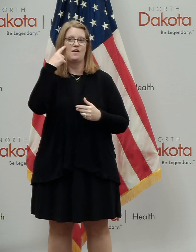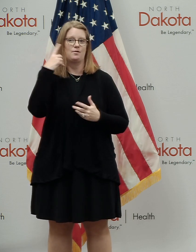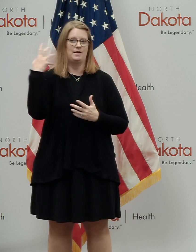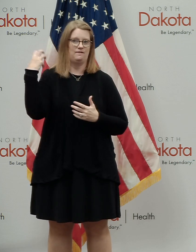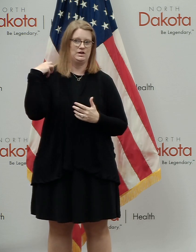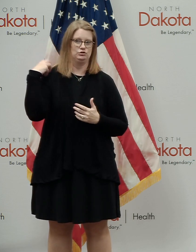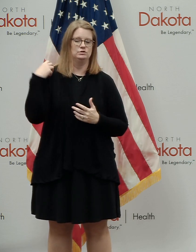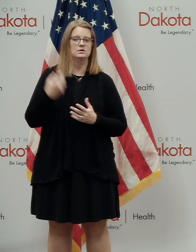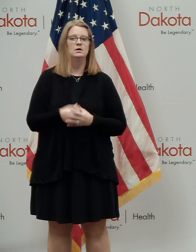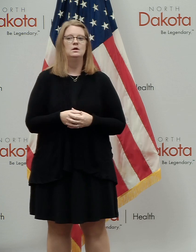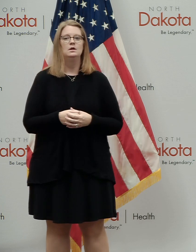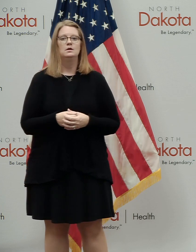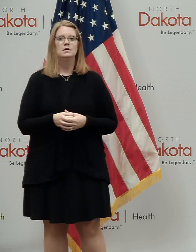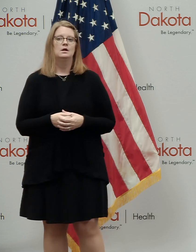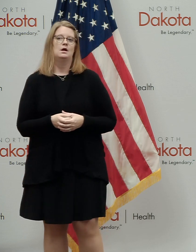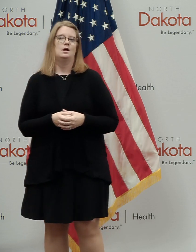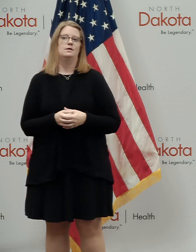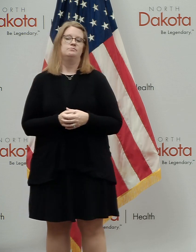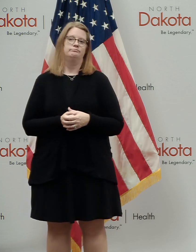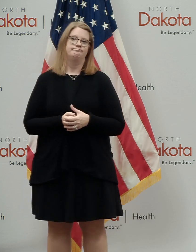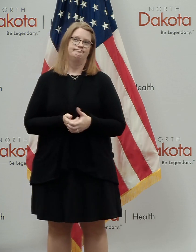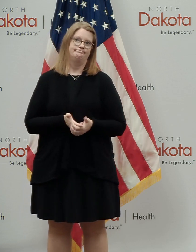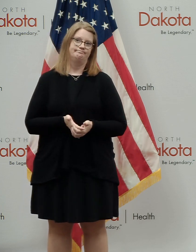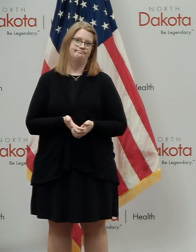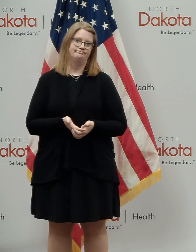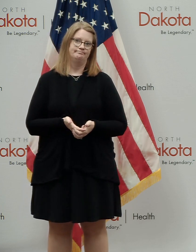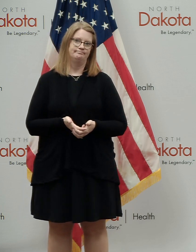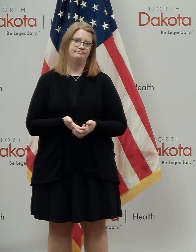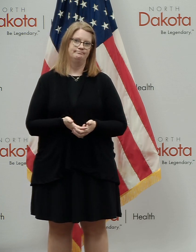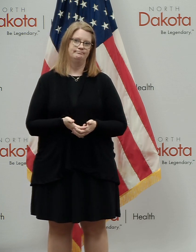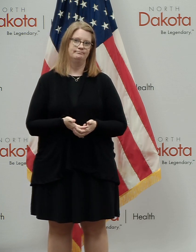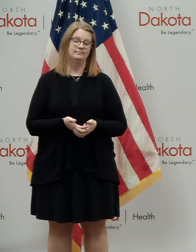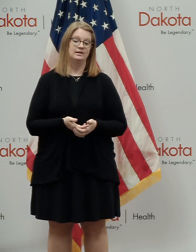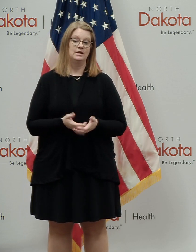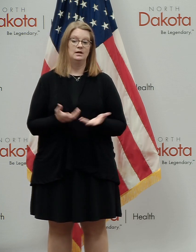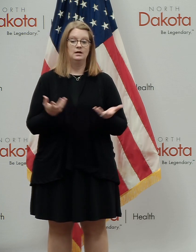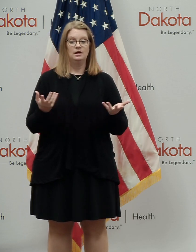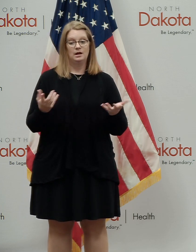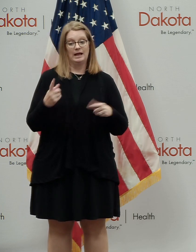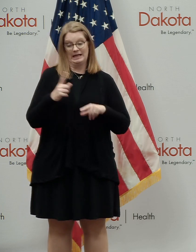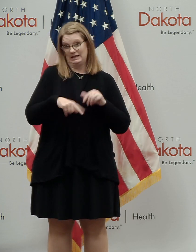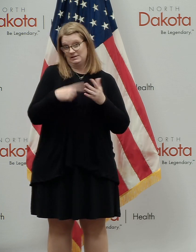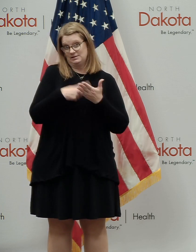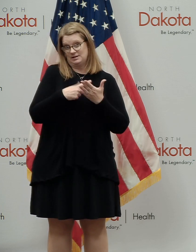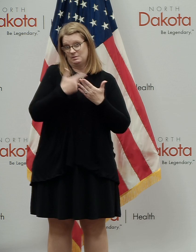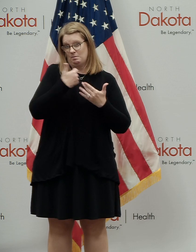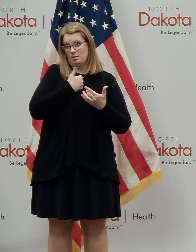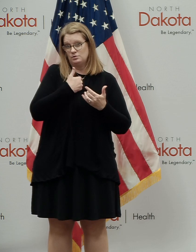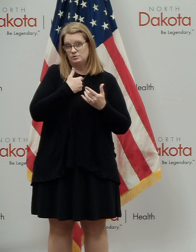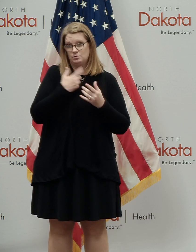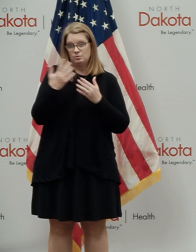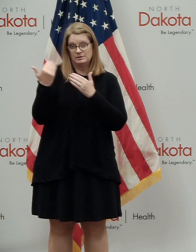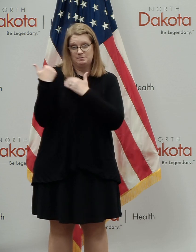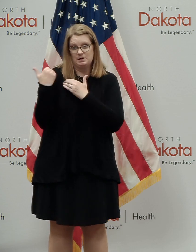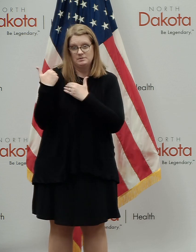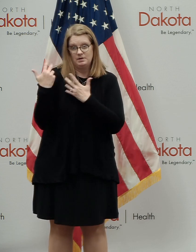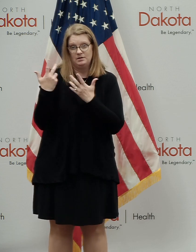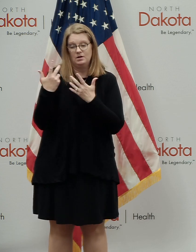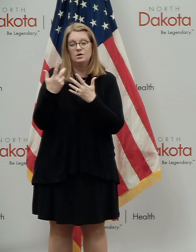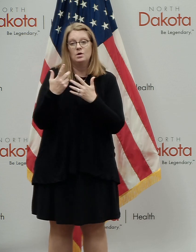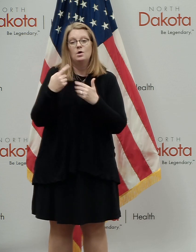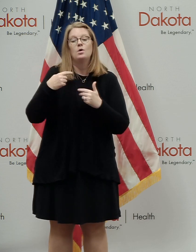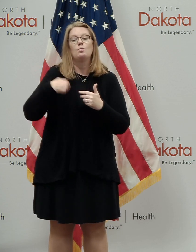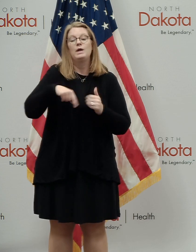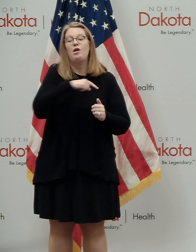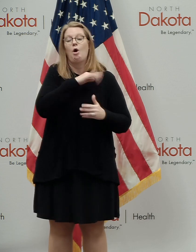I can speak to the importance of personal responsibility in each of our roles.